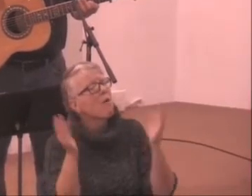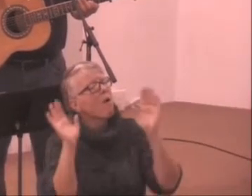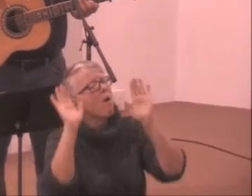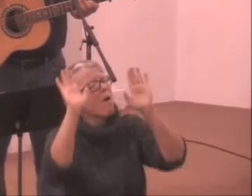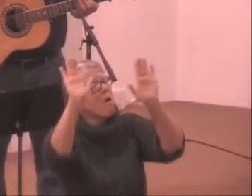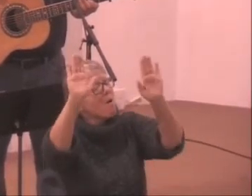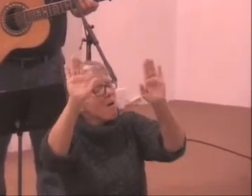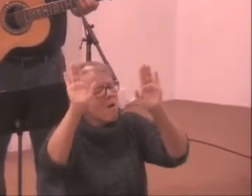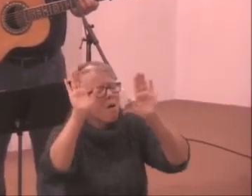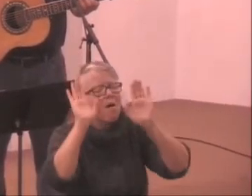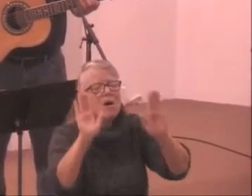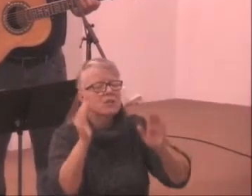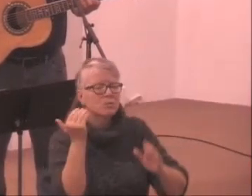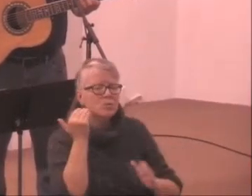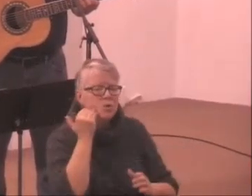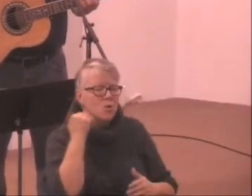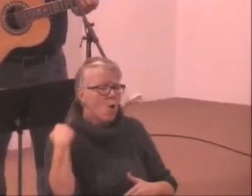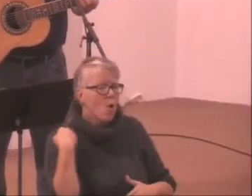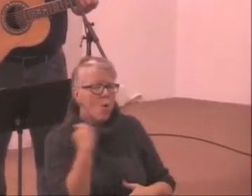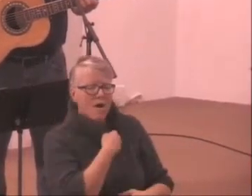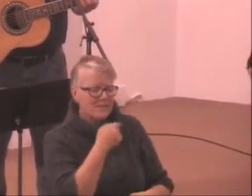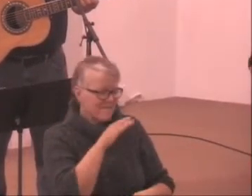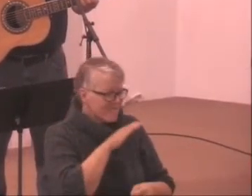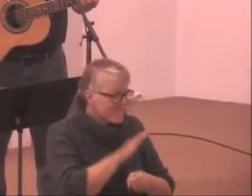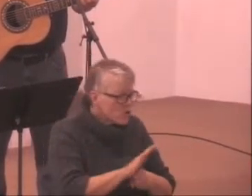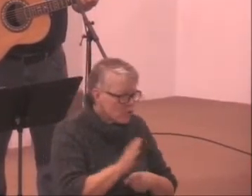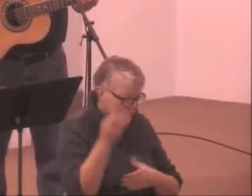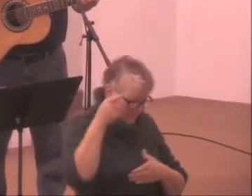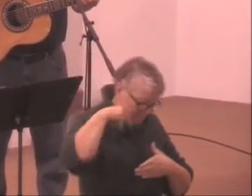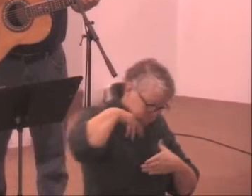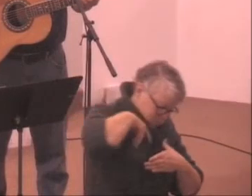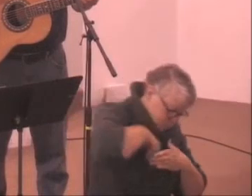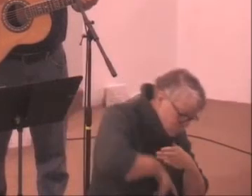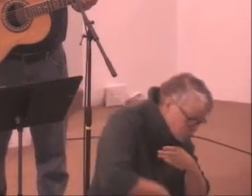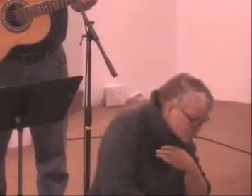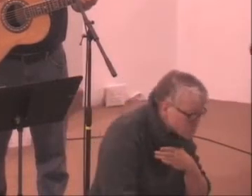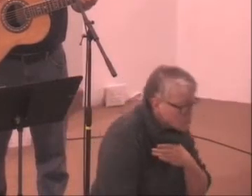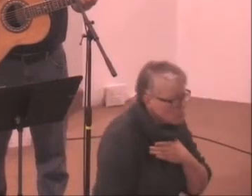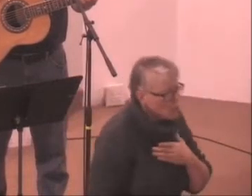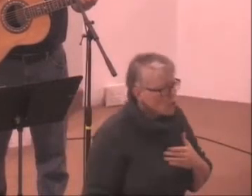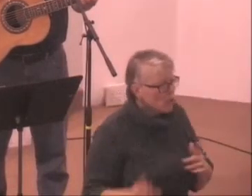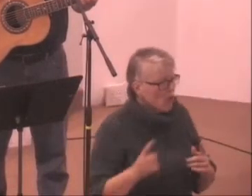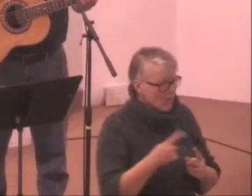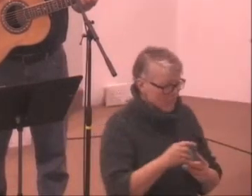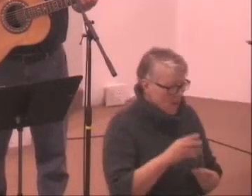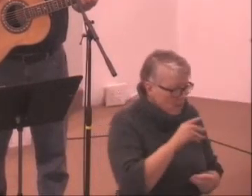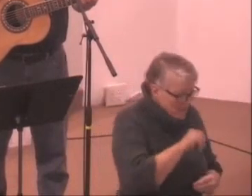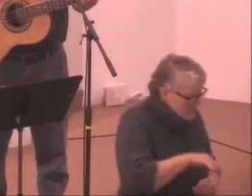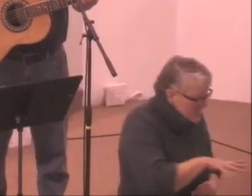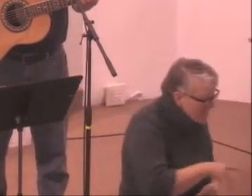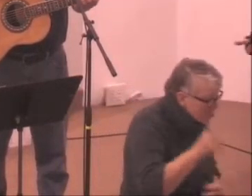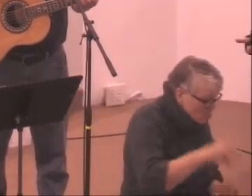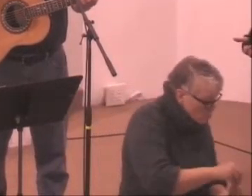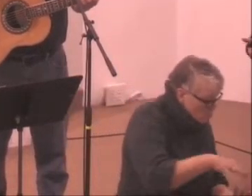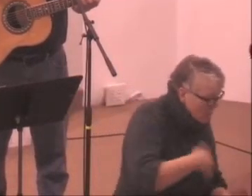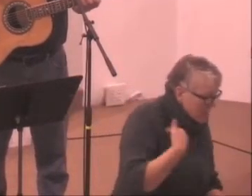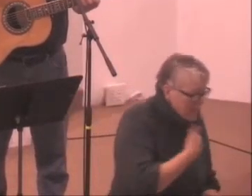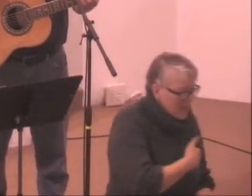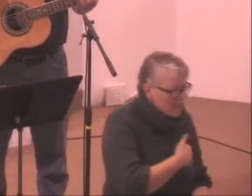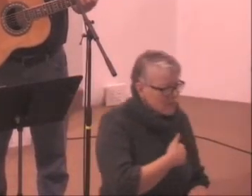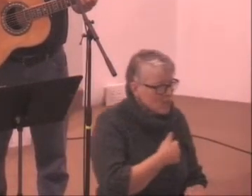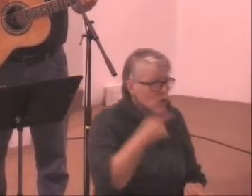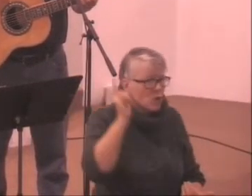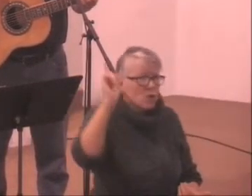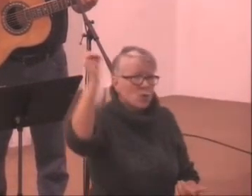out, Father God, that you created us from the dust of the earth, Father God. Lord, that you breathed